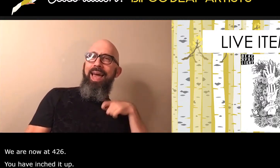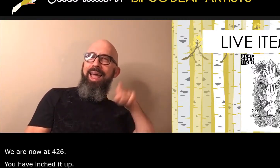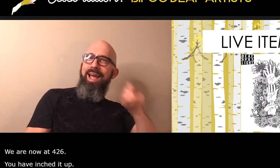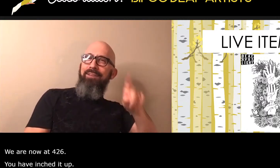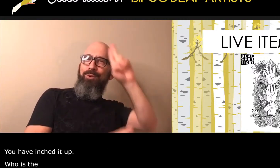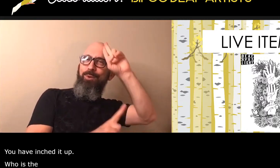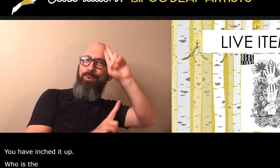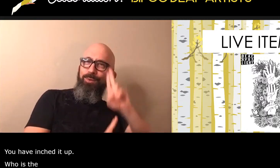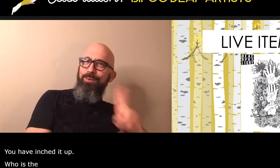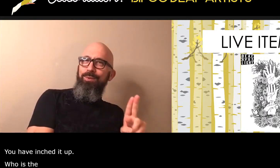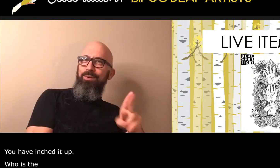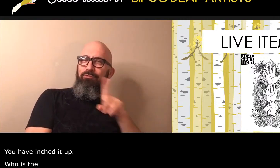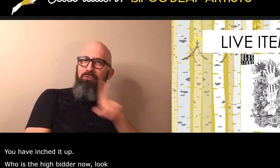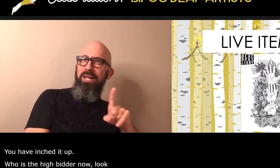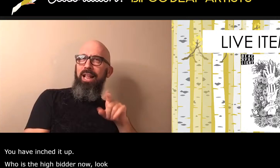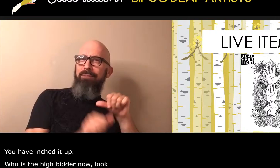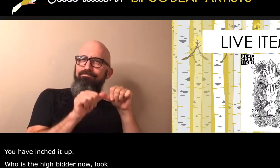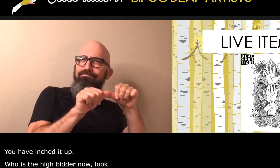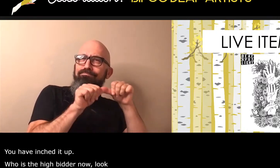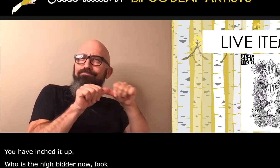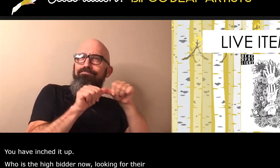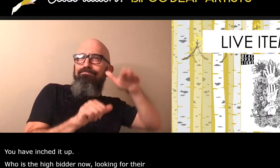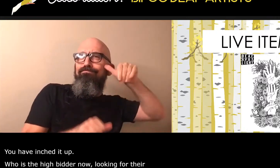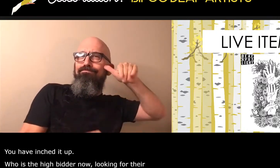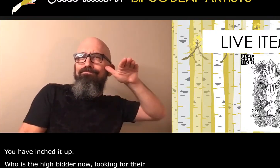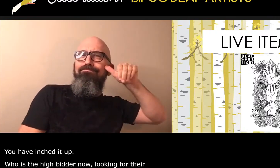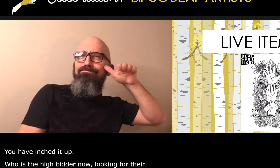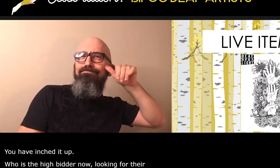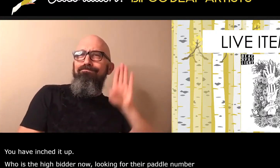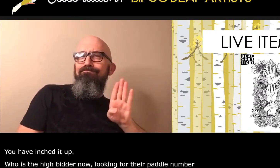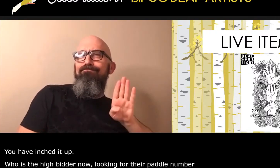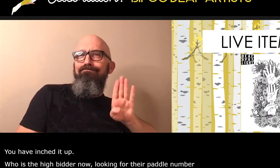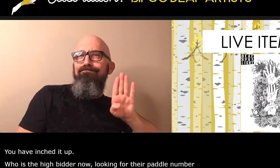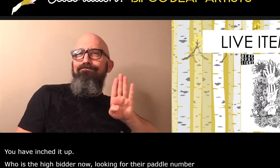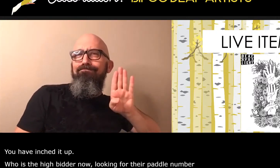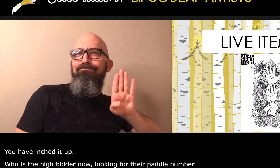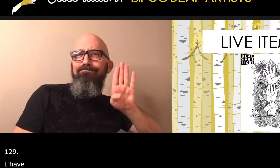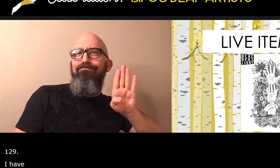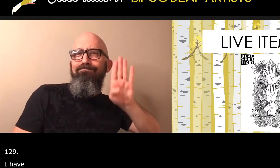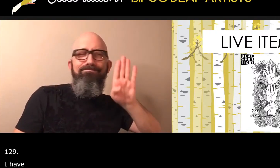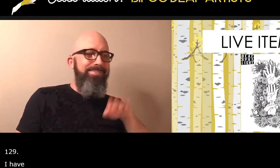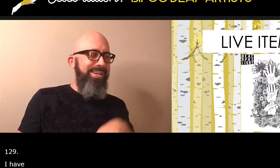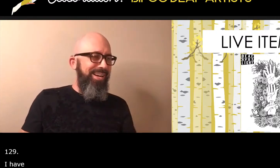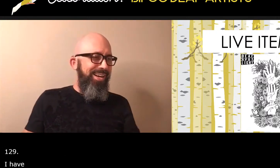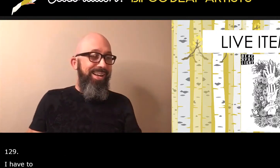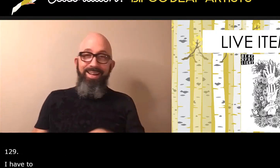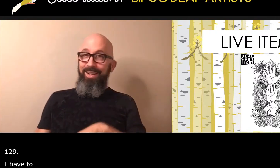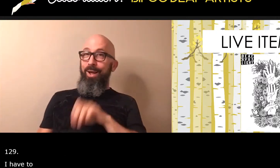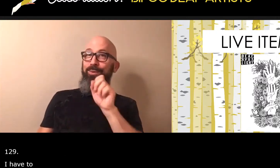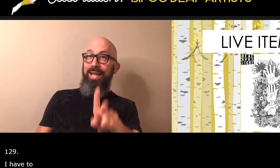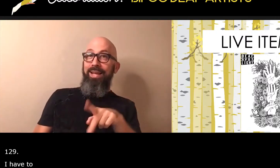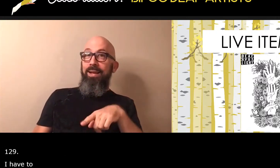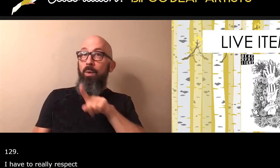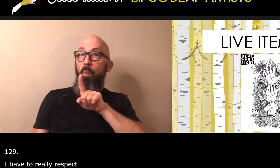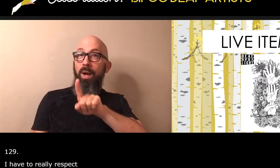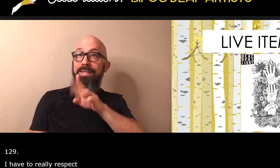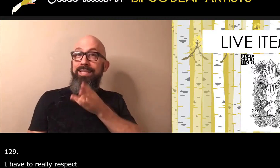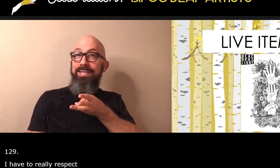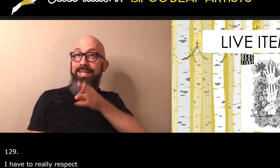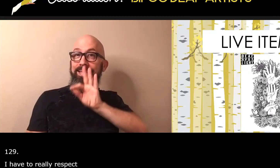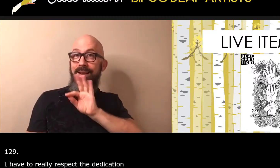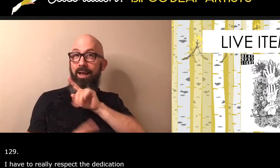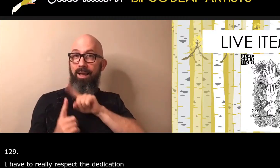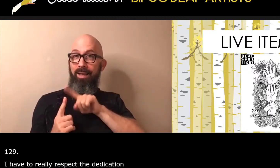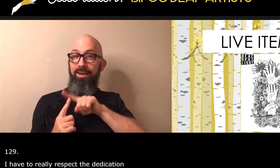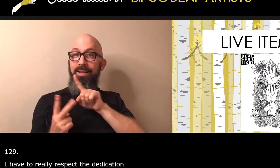number. 129. I have to really respect the dedication and perseverance